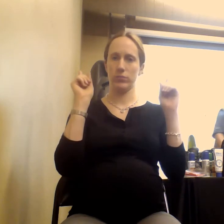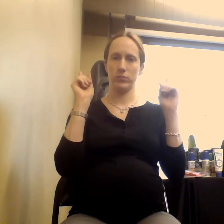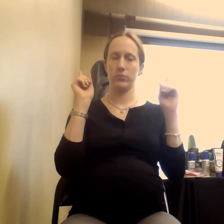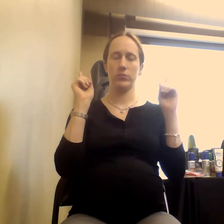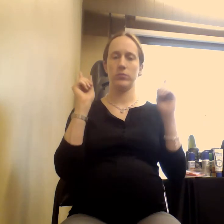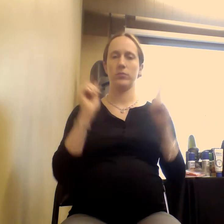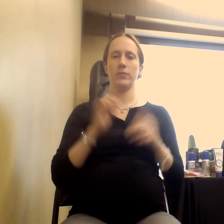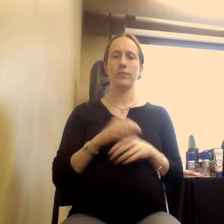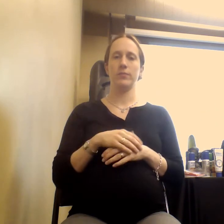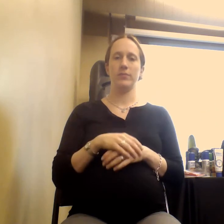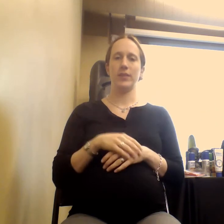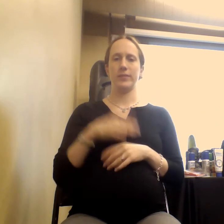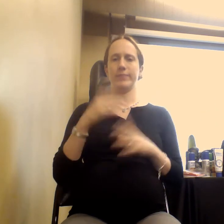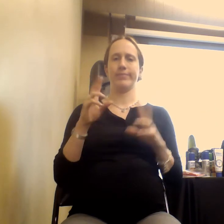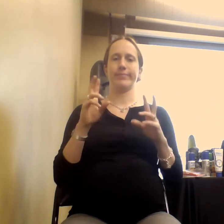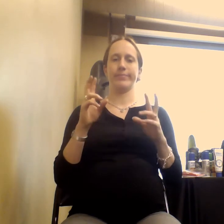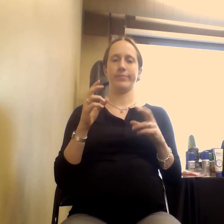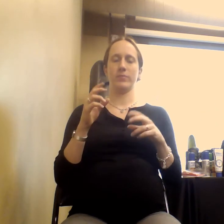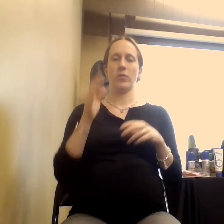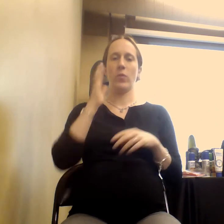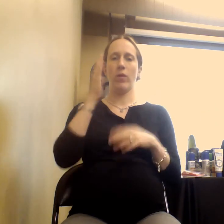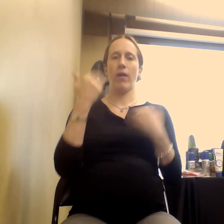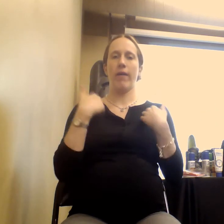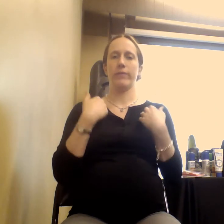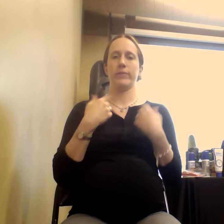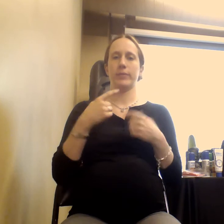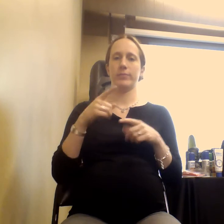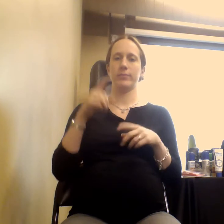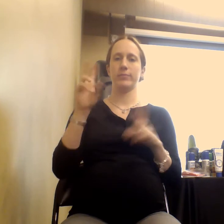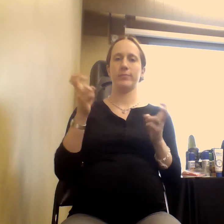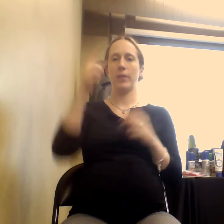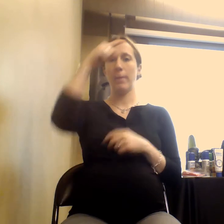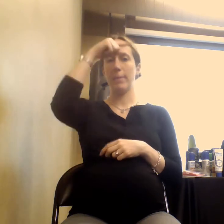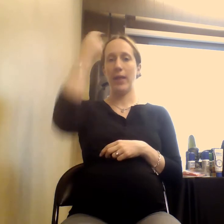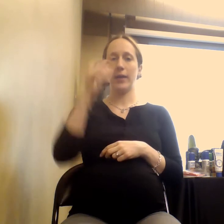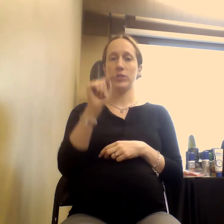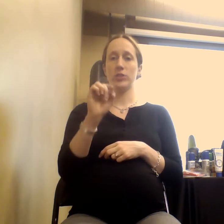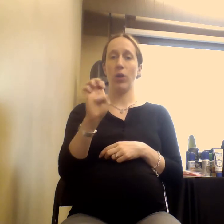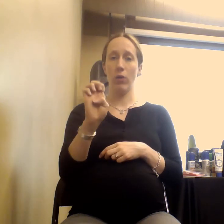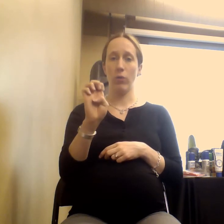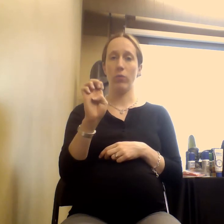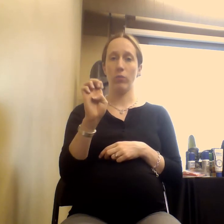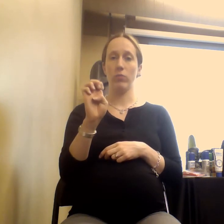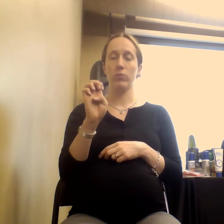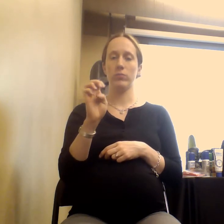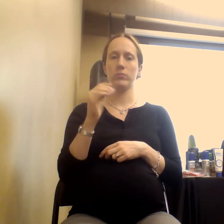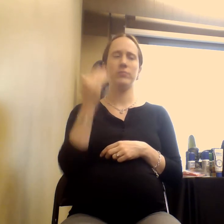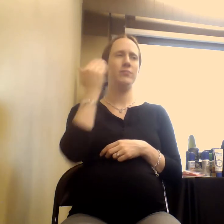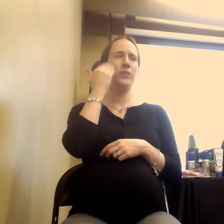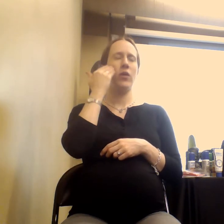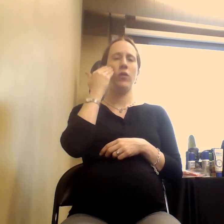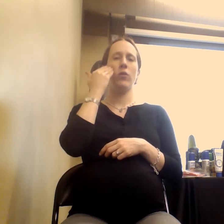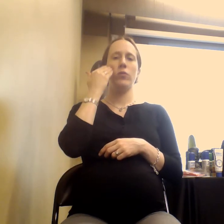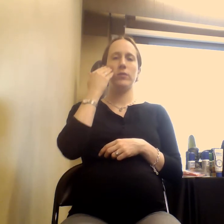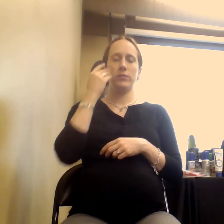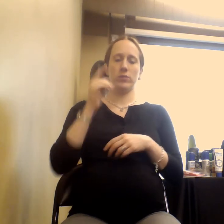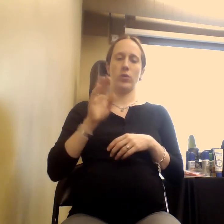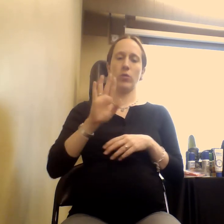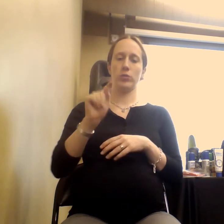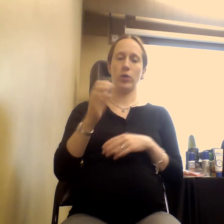if you've never had black toe, not very pleasant, is it? You call it black toe? Black toe. You rub your toes so much against